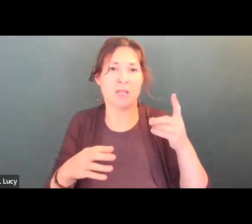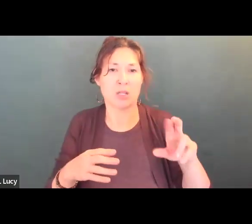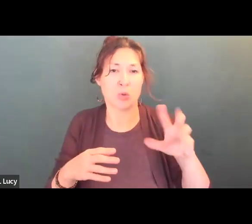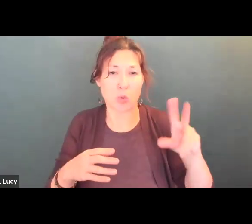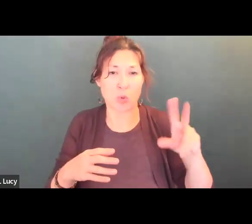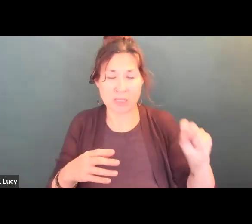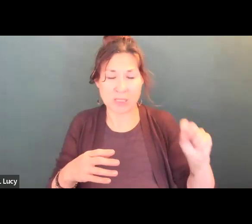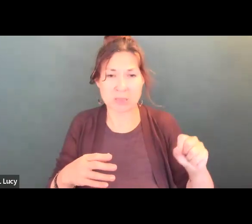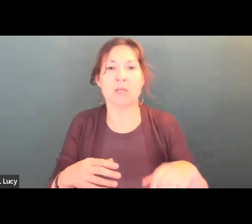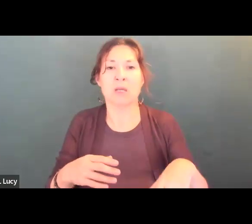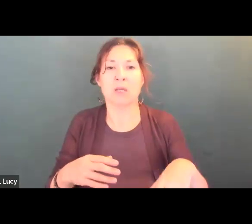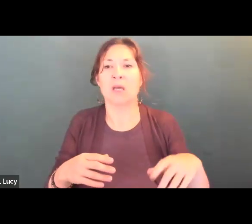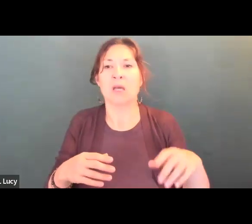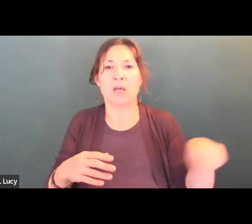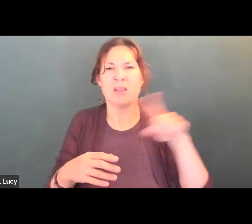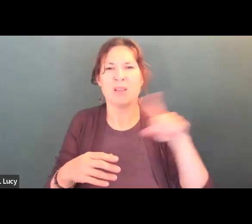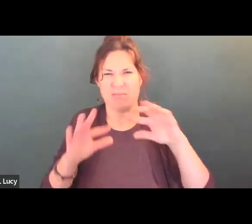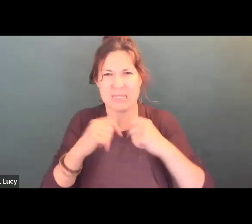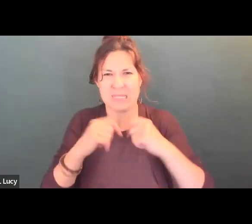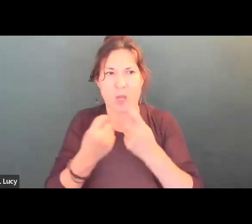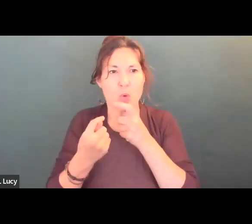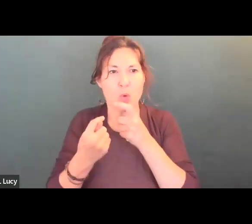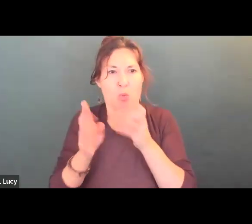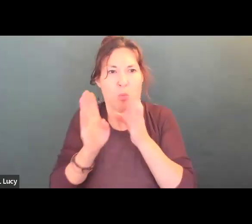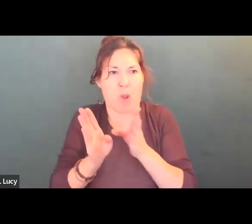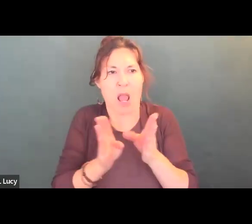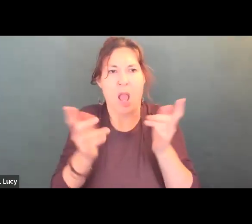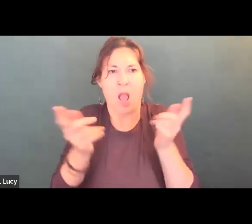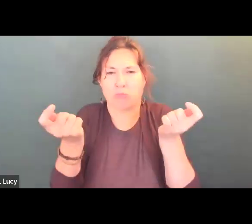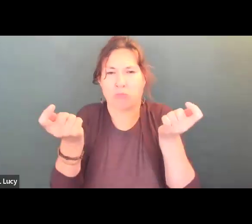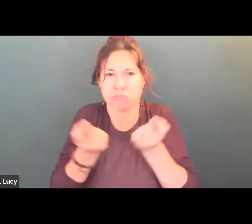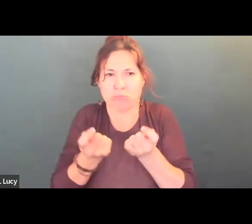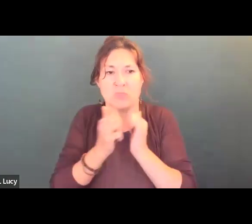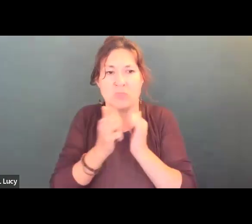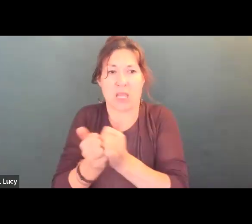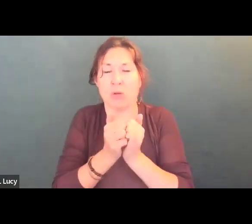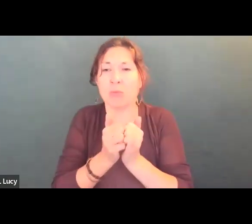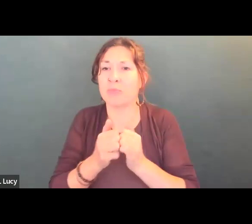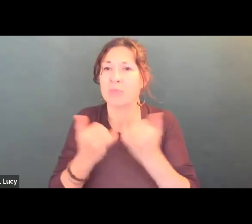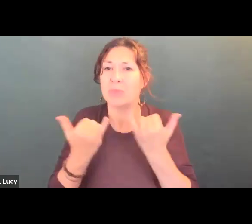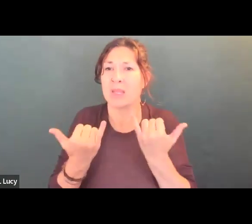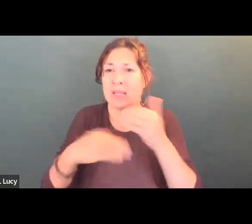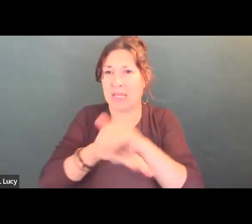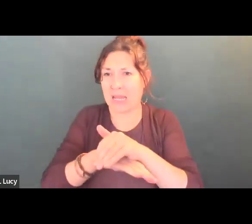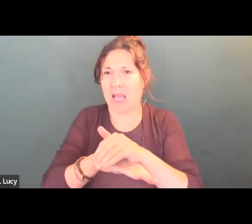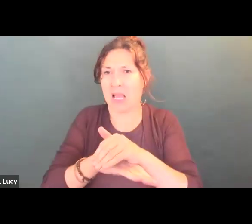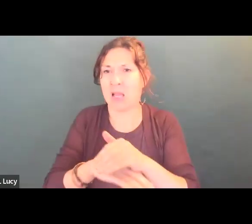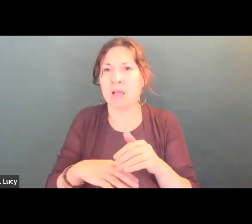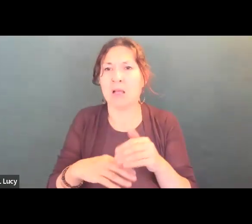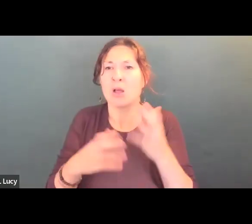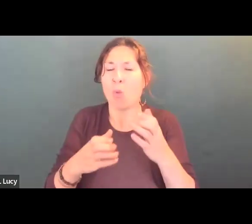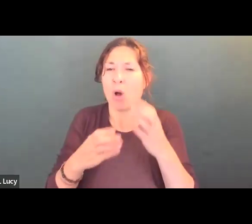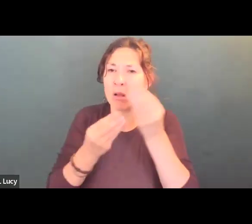their work to pull this event together. I'd like to end tonight just by sharing that tomorrow, Mayor